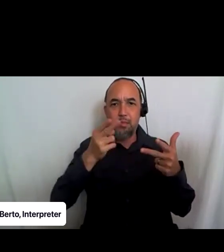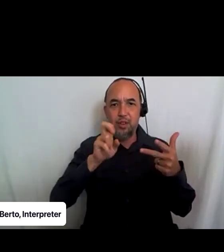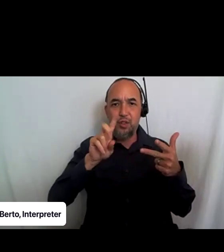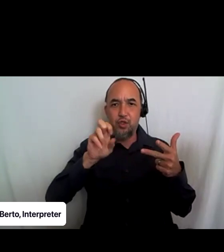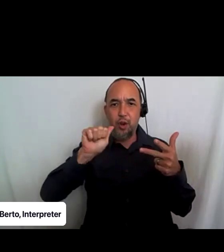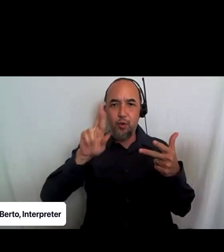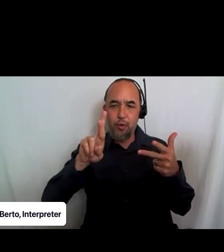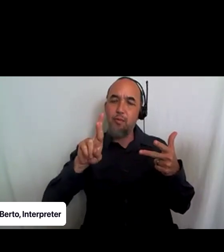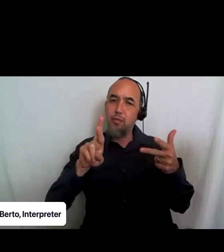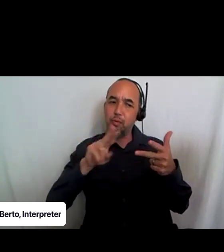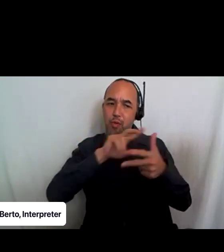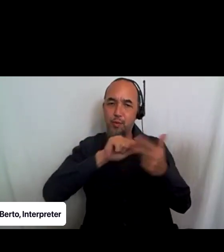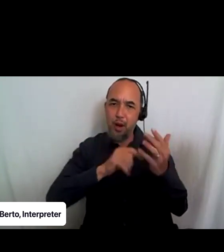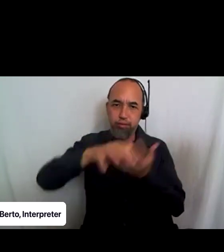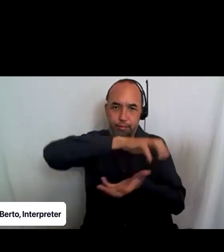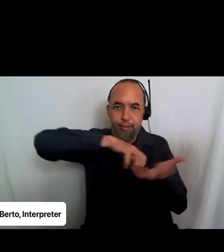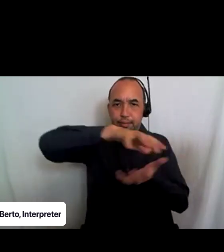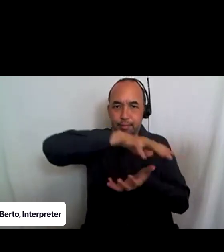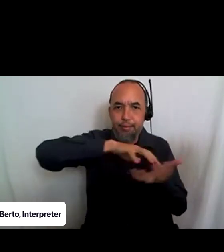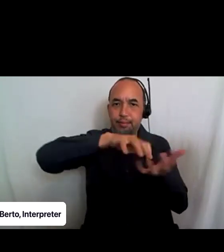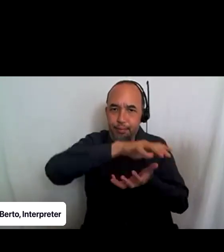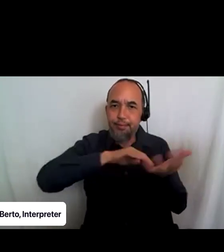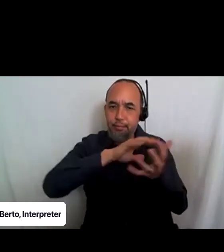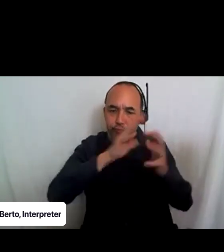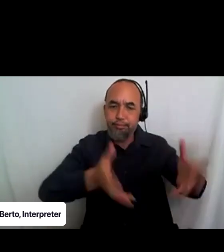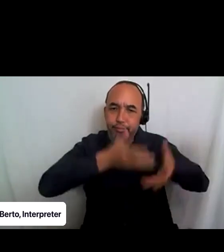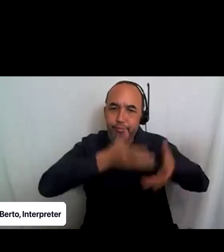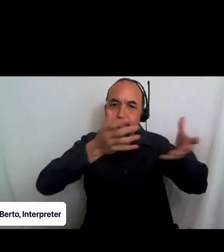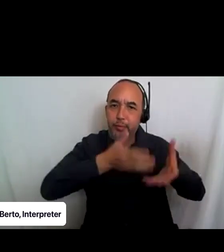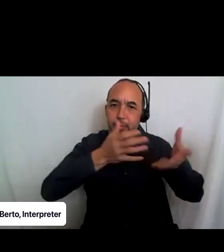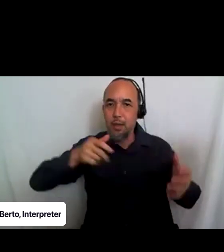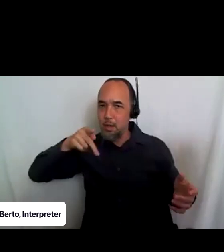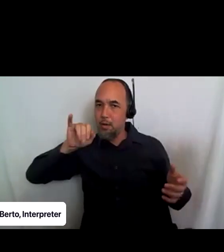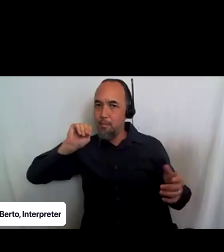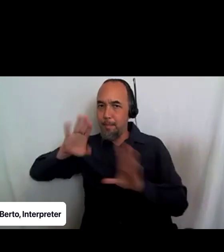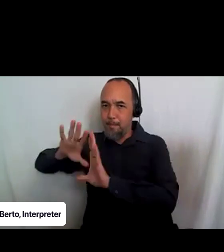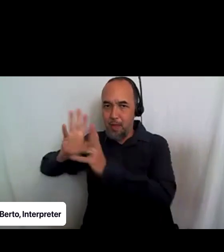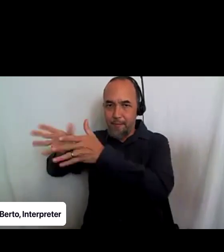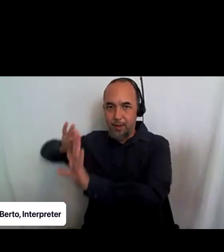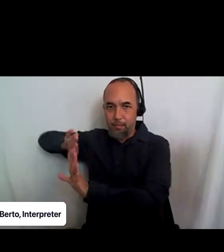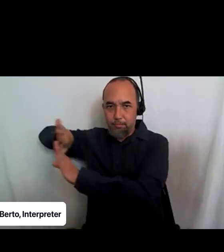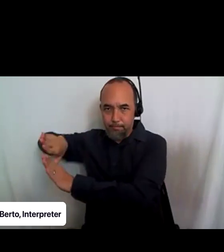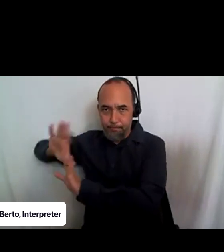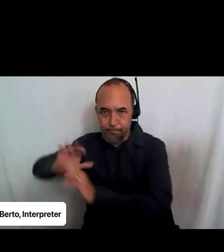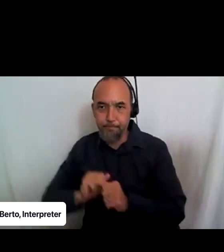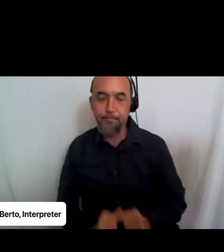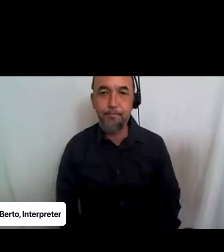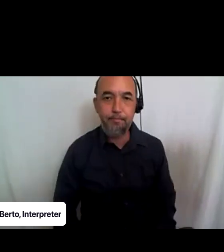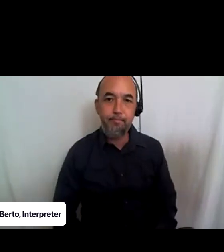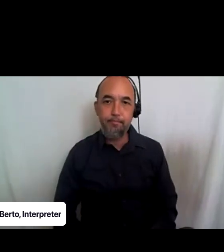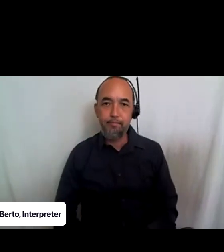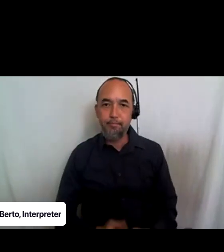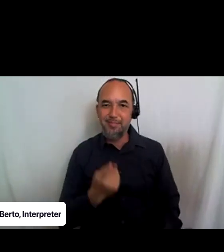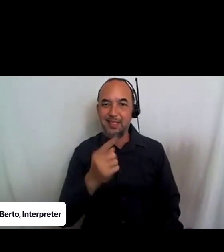because we're going to want all the flavors to be combined, except for your Parmesan. Your Parmesan is for later, for the breadcrumbs. See, look at that big